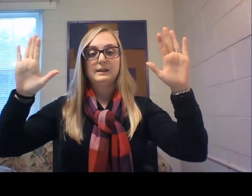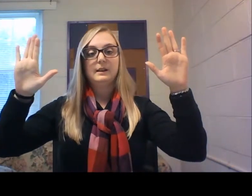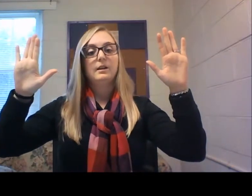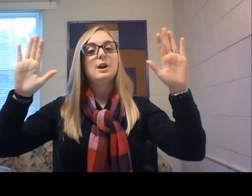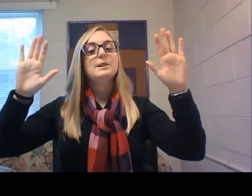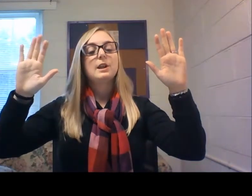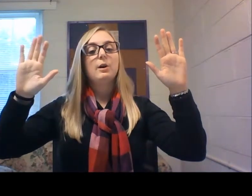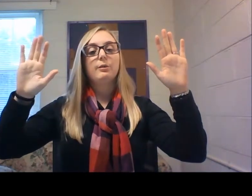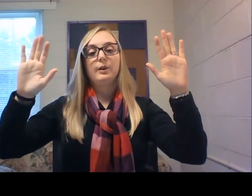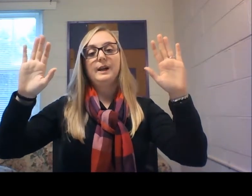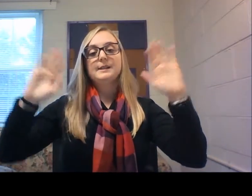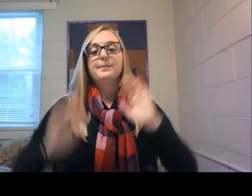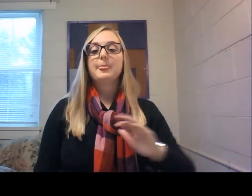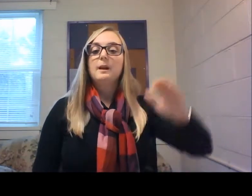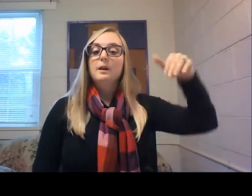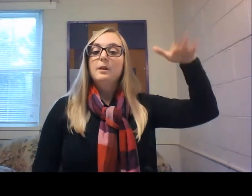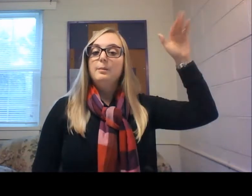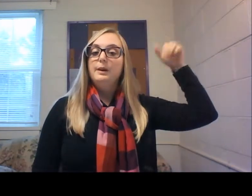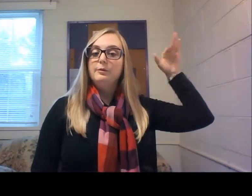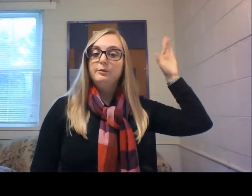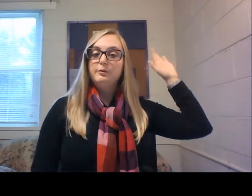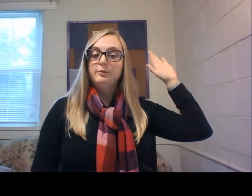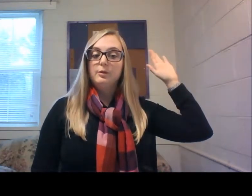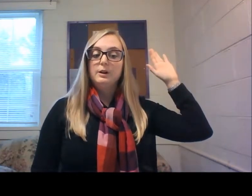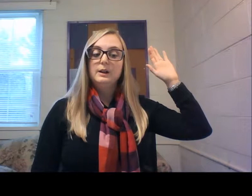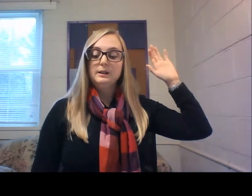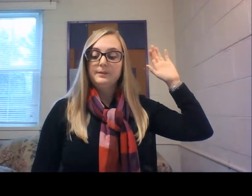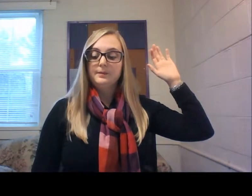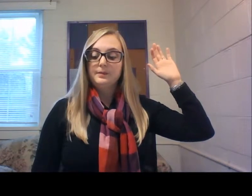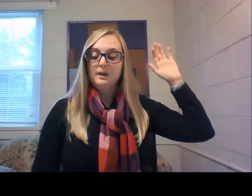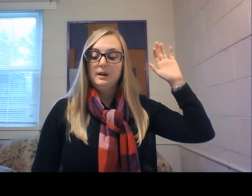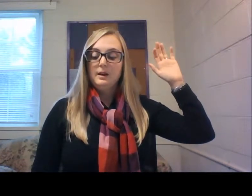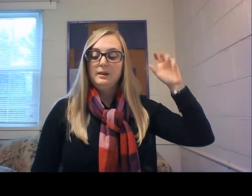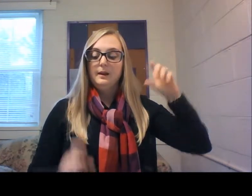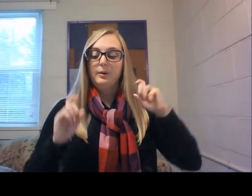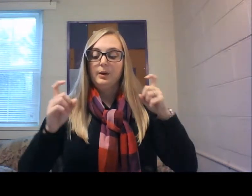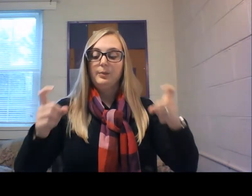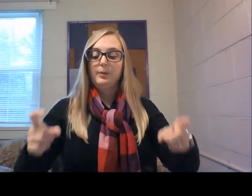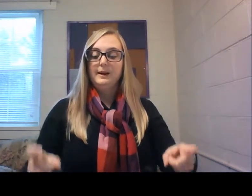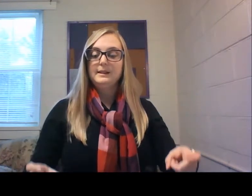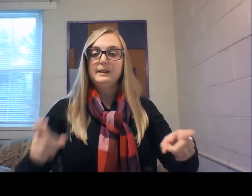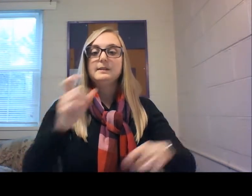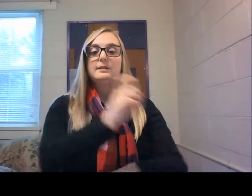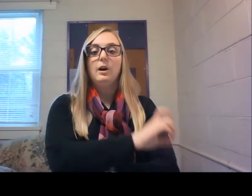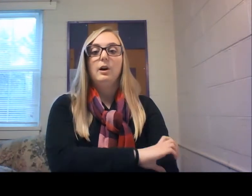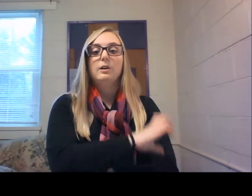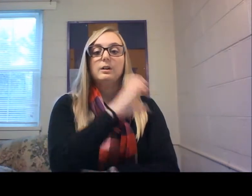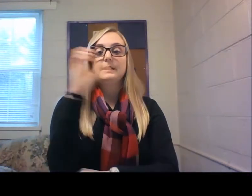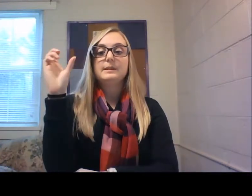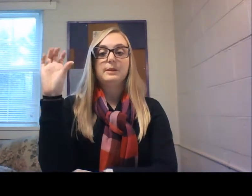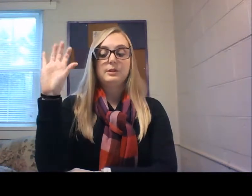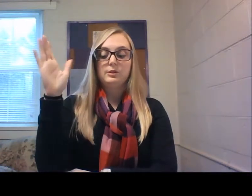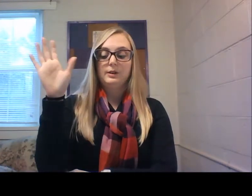here. So that whole phrase. Before there were presents on Christmas